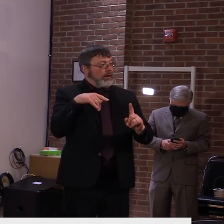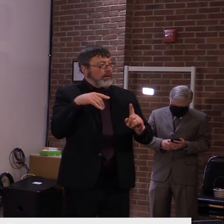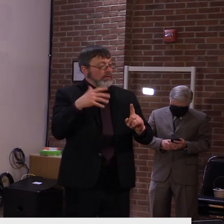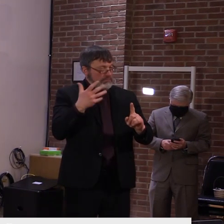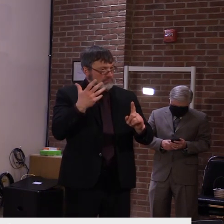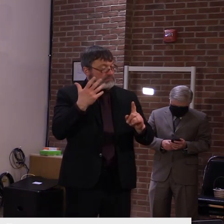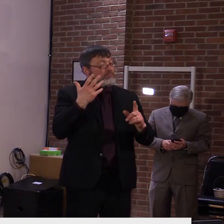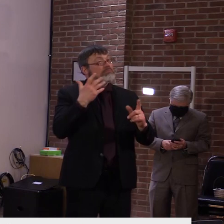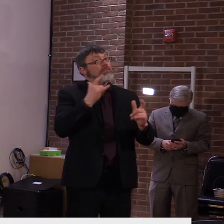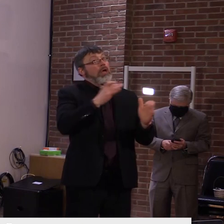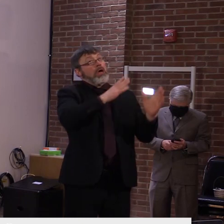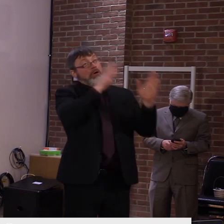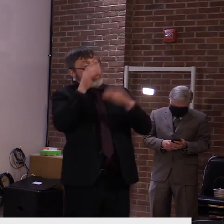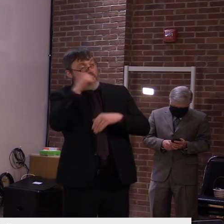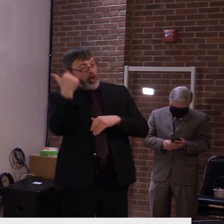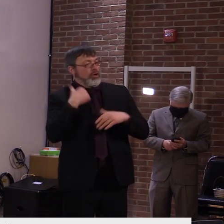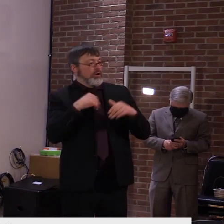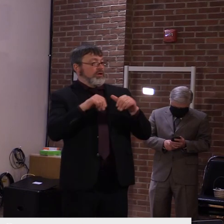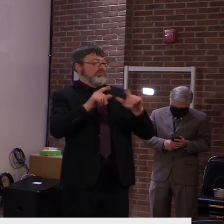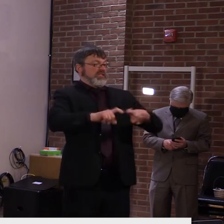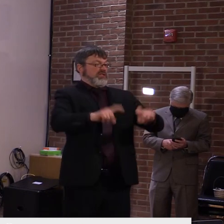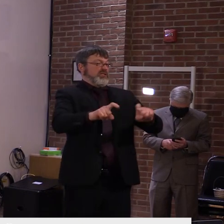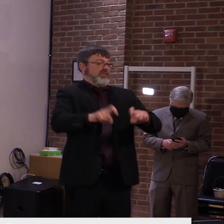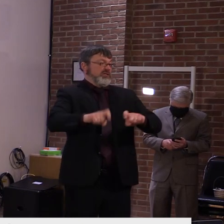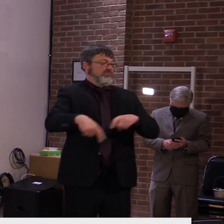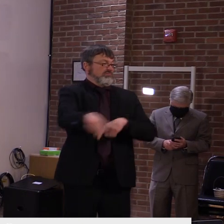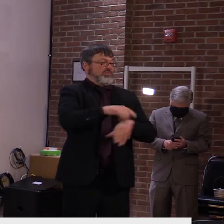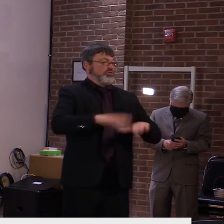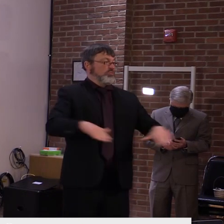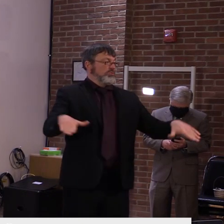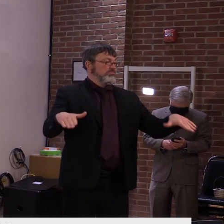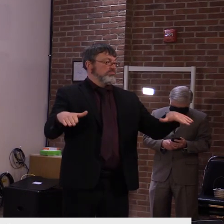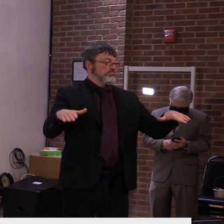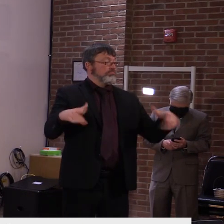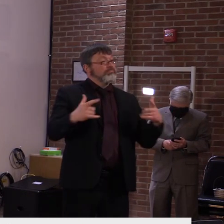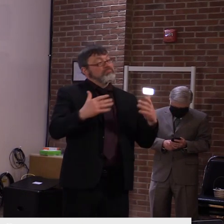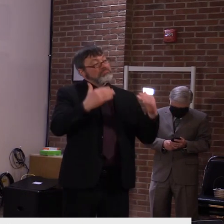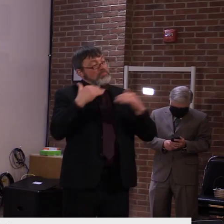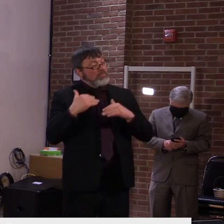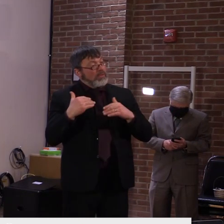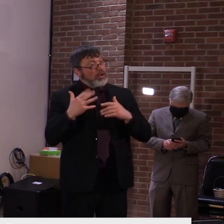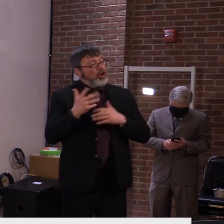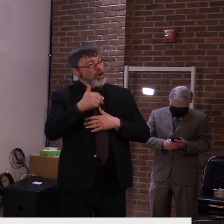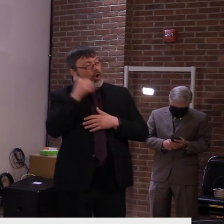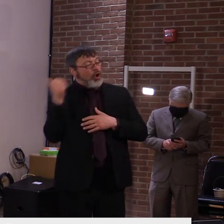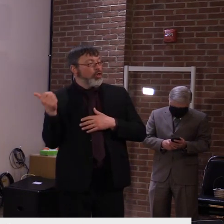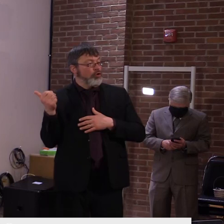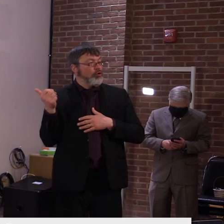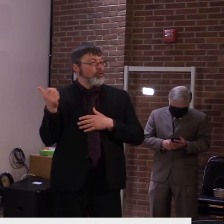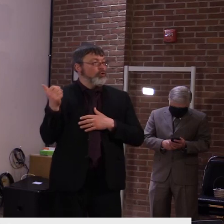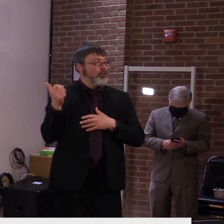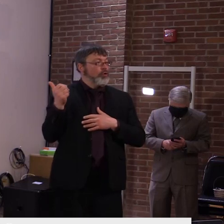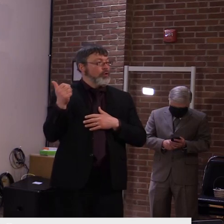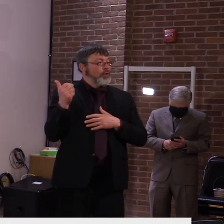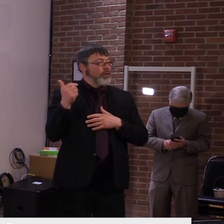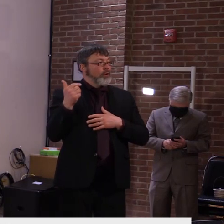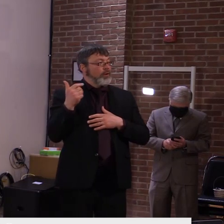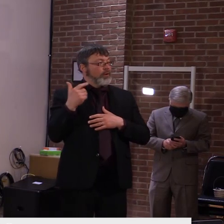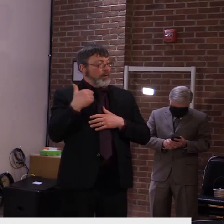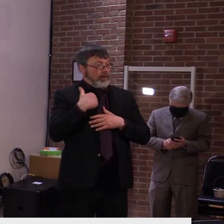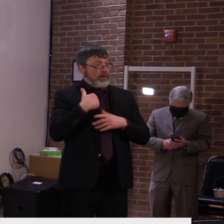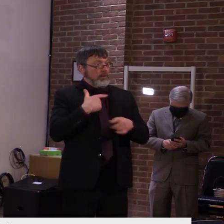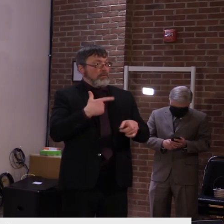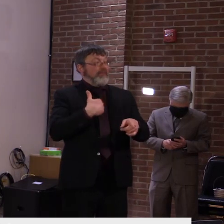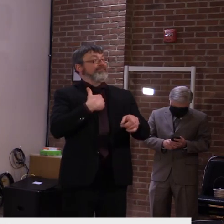on contact tracing and just the overall epi data that we see on a daily basis and what's going on in schools. So we know right now our schools are operating